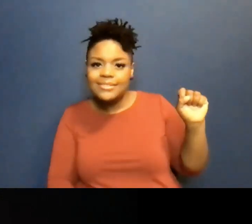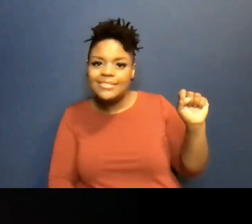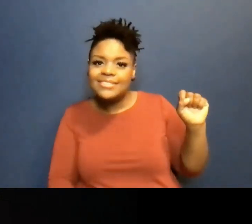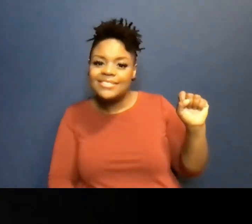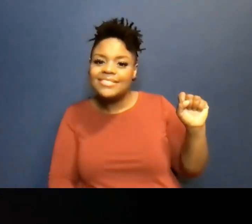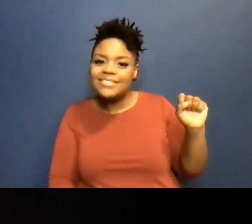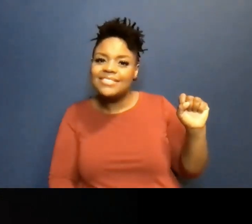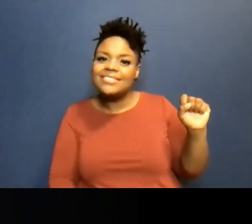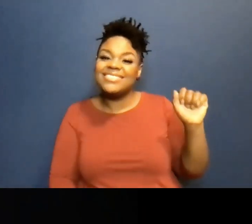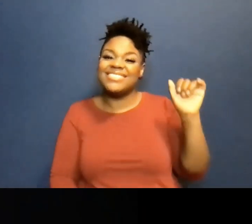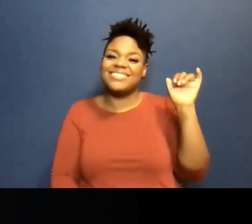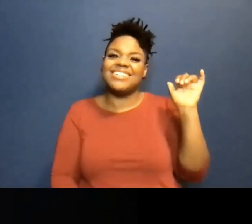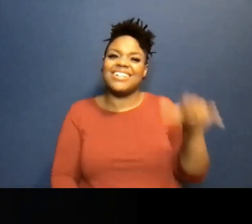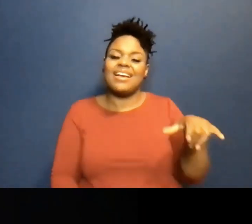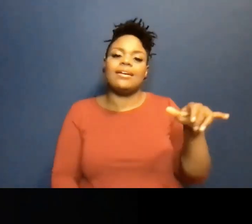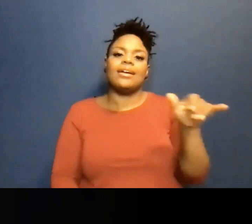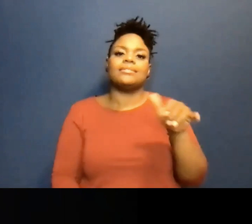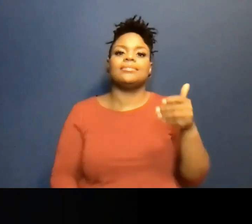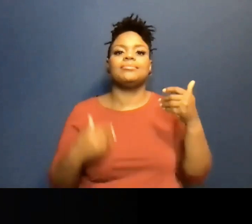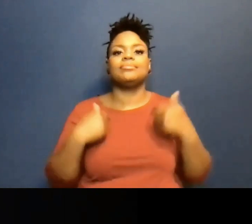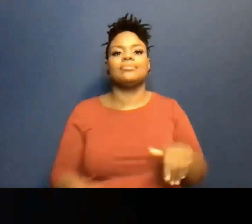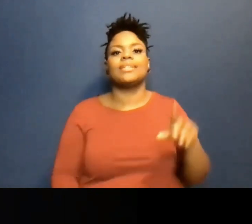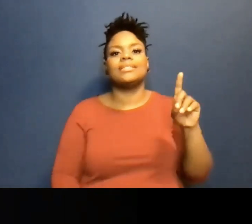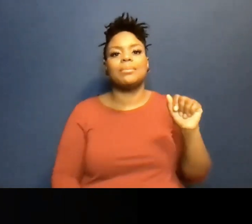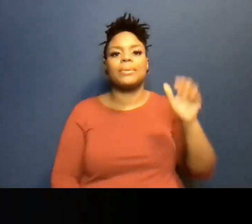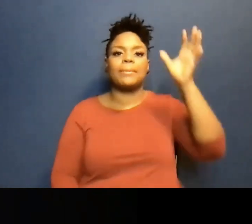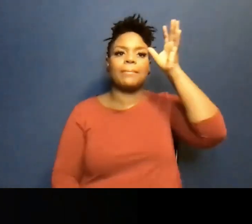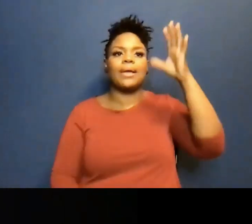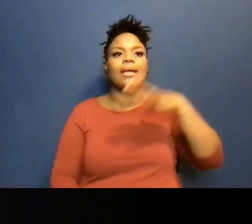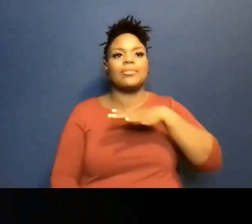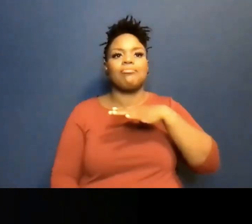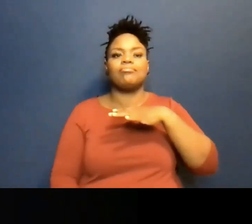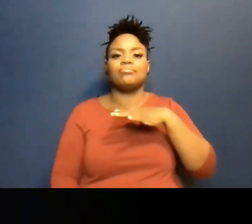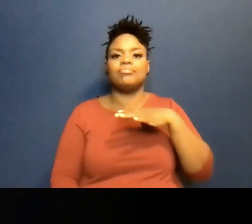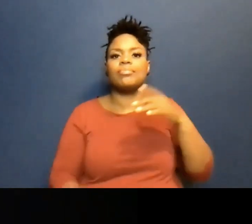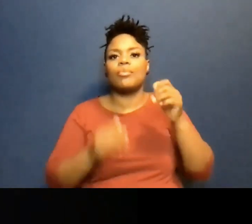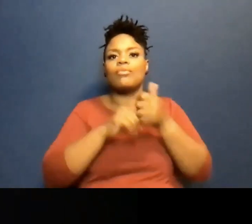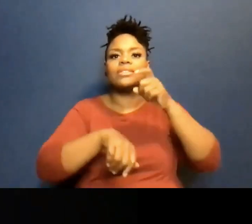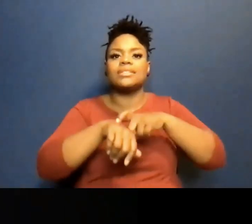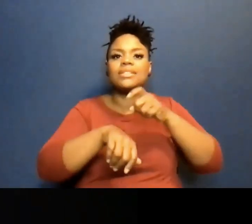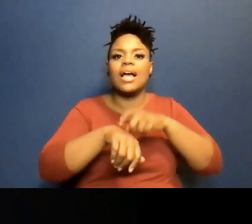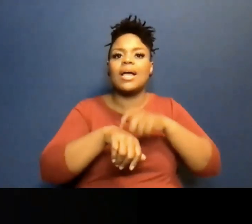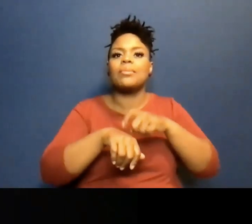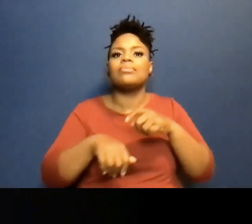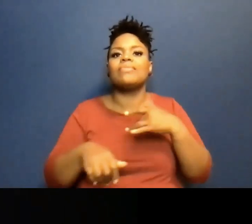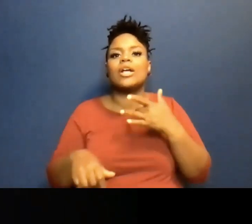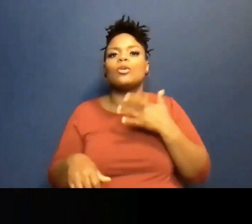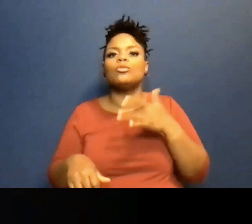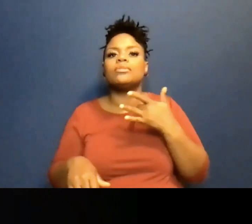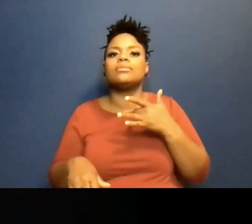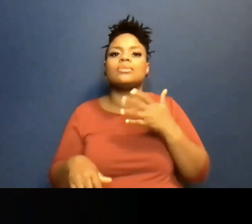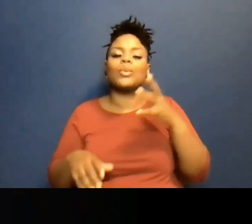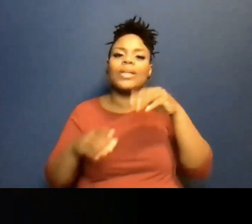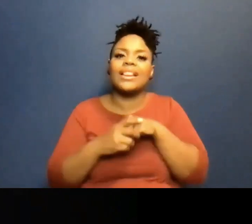man in artists' company, or in a theatre group's company, was these people who